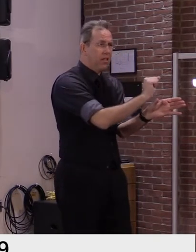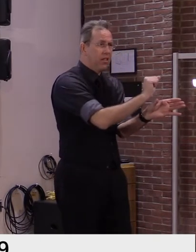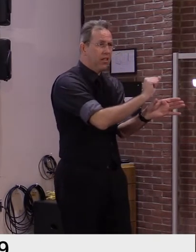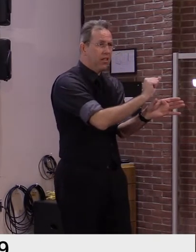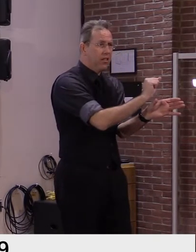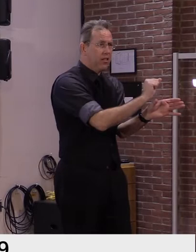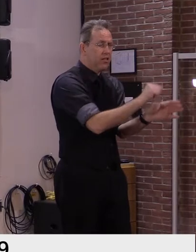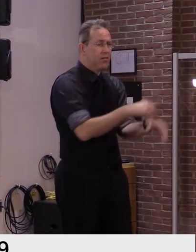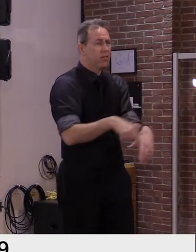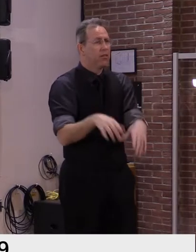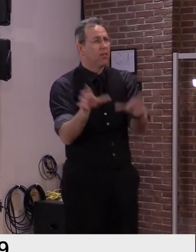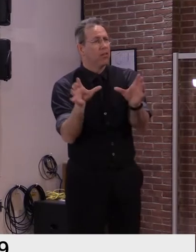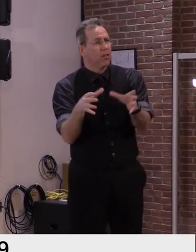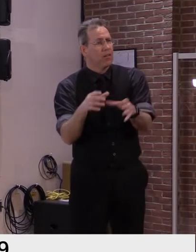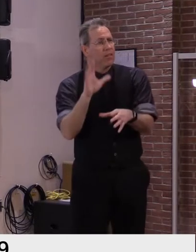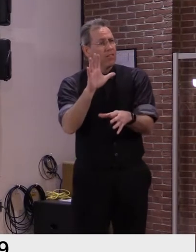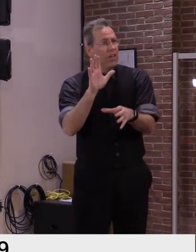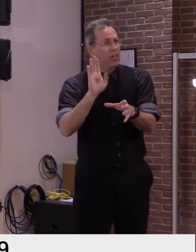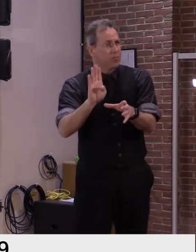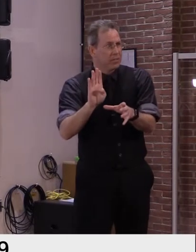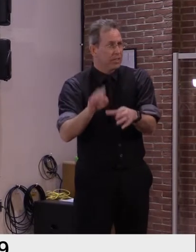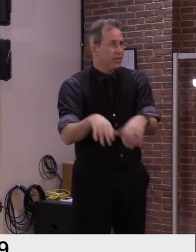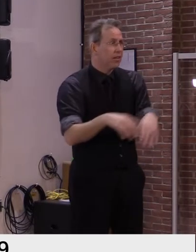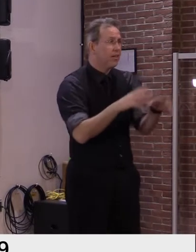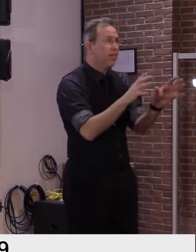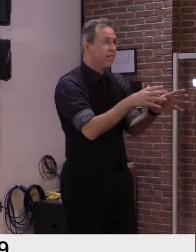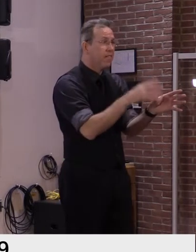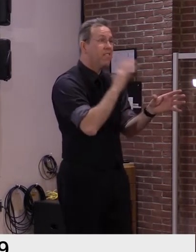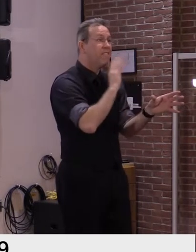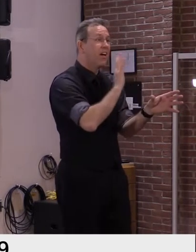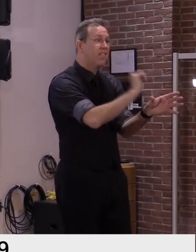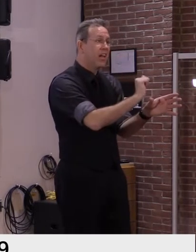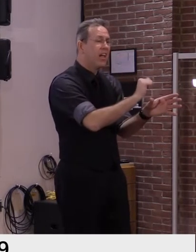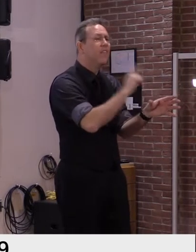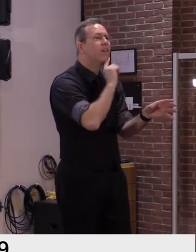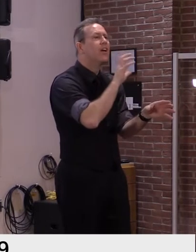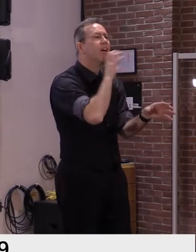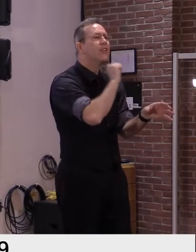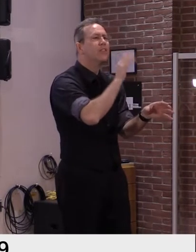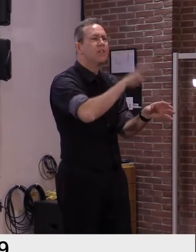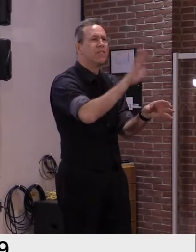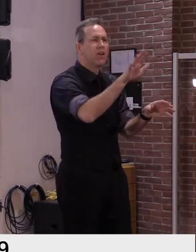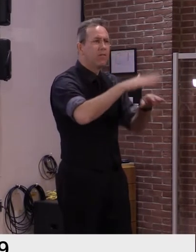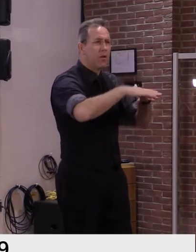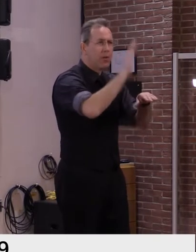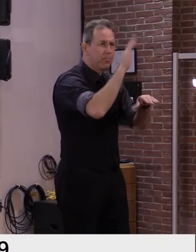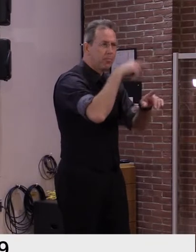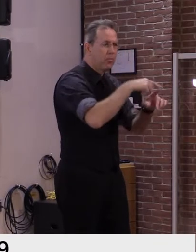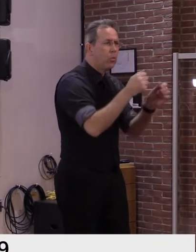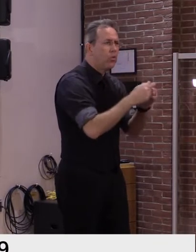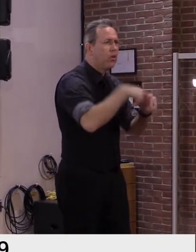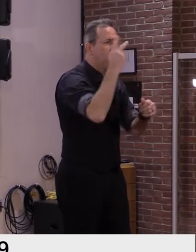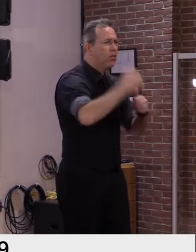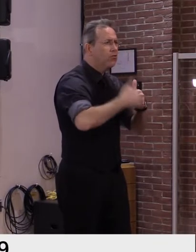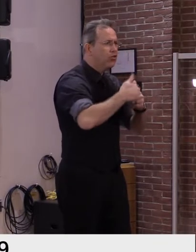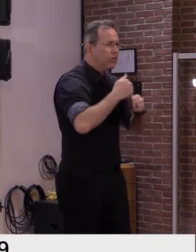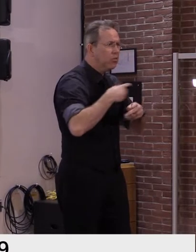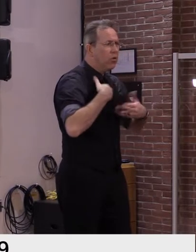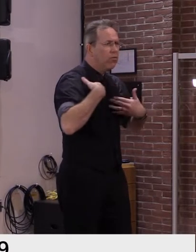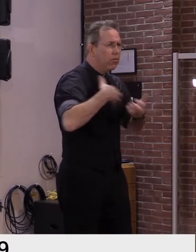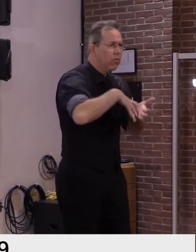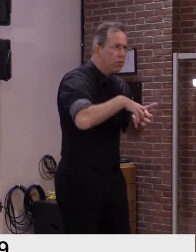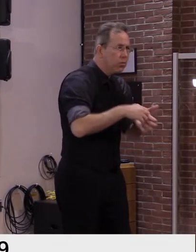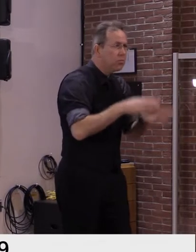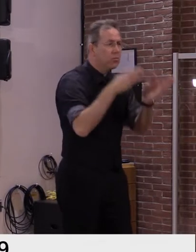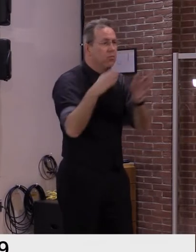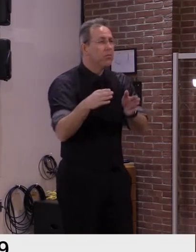5A, those 55 years old and above with high-risk conditions, and Phase 5B, those